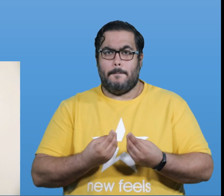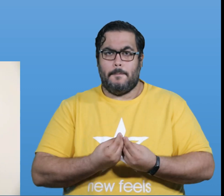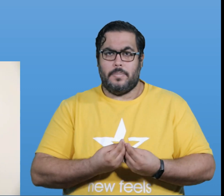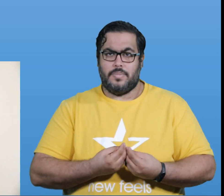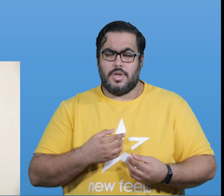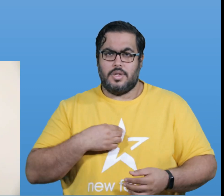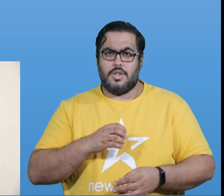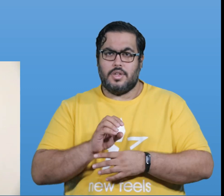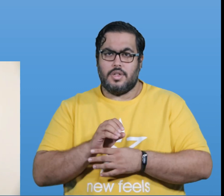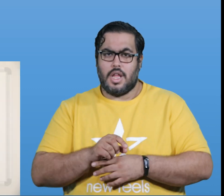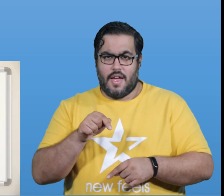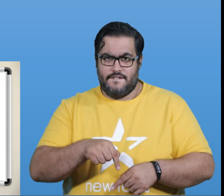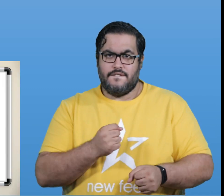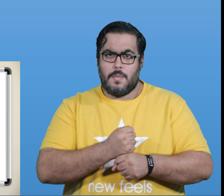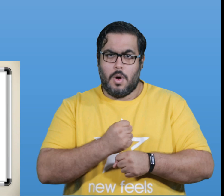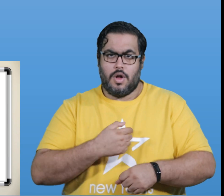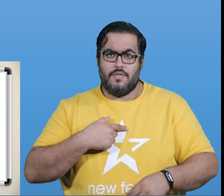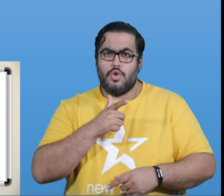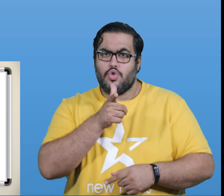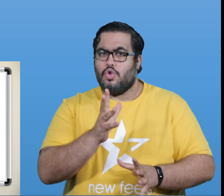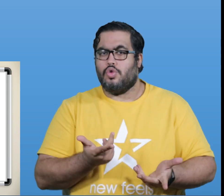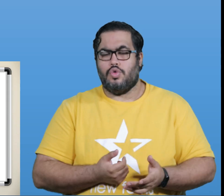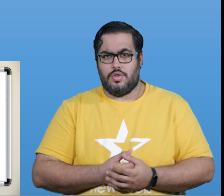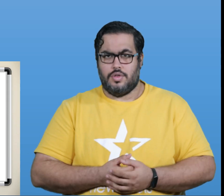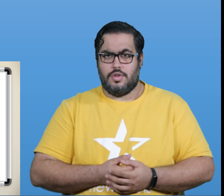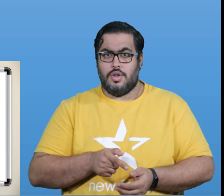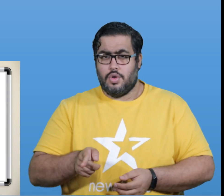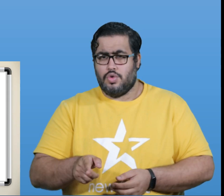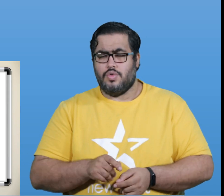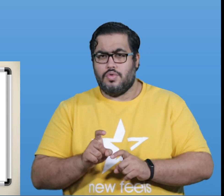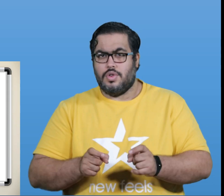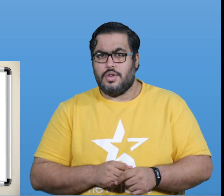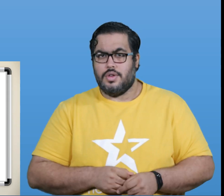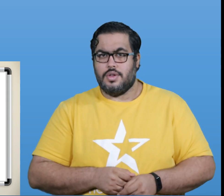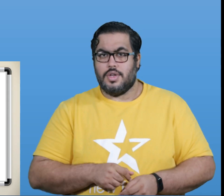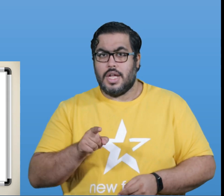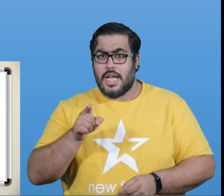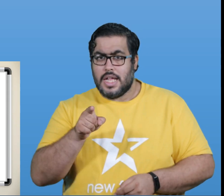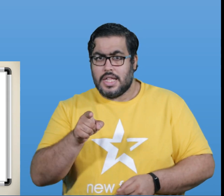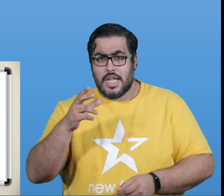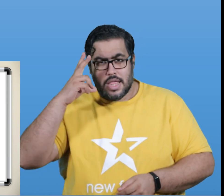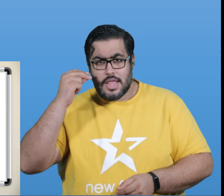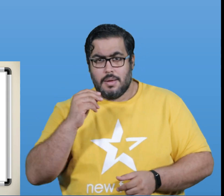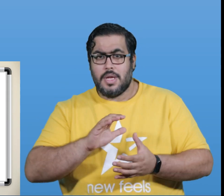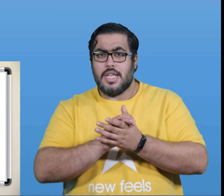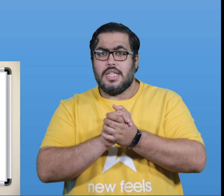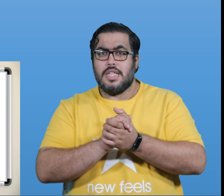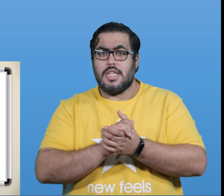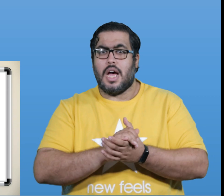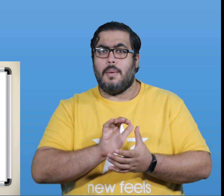the situations. So let's have a look at this question here. You want to invite a friend to your brother's wedding.